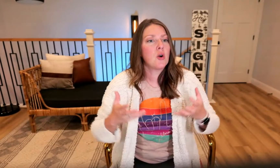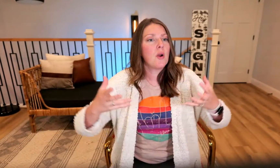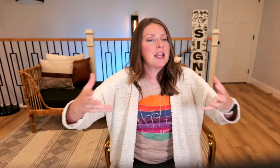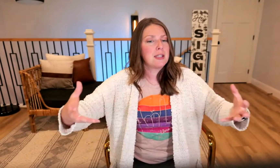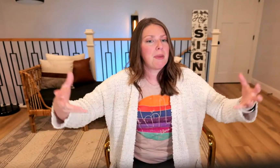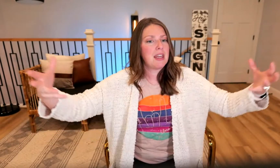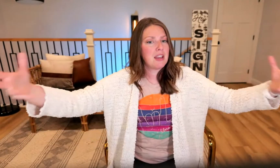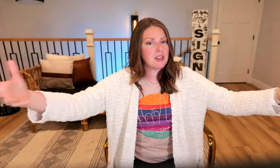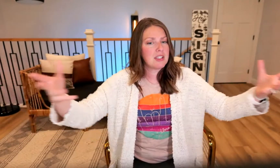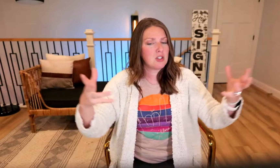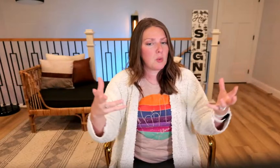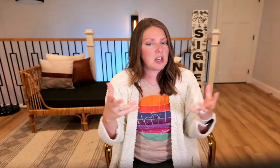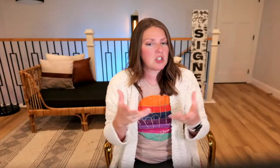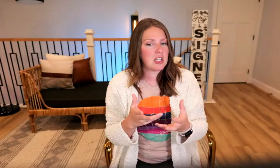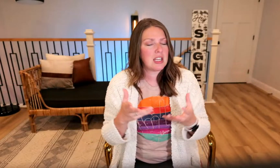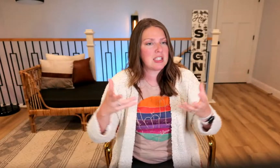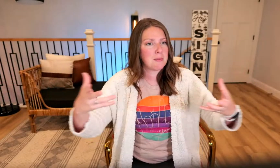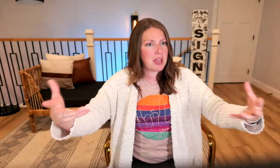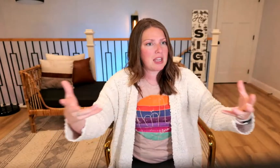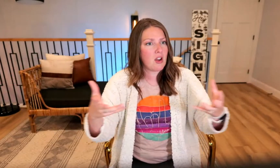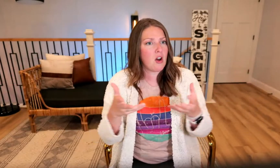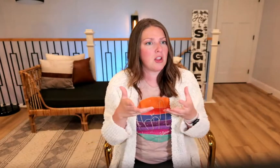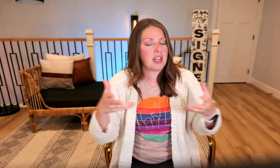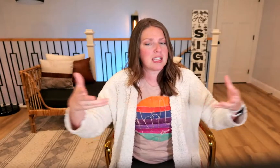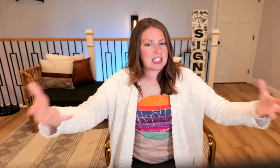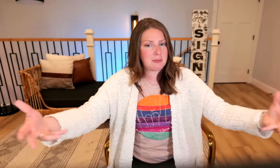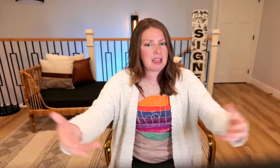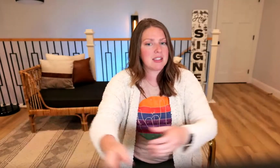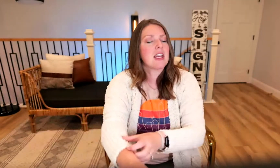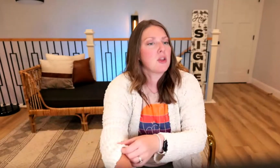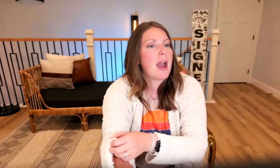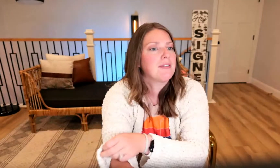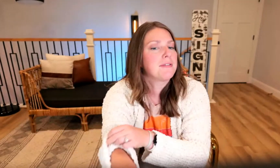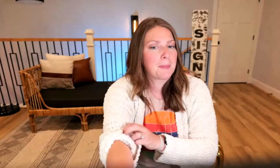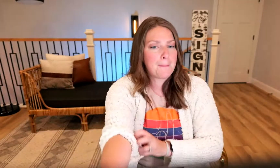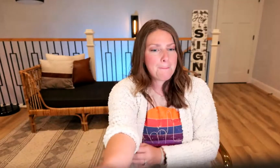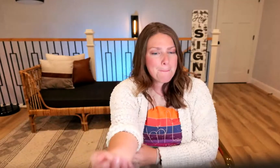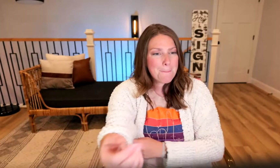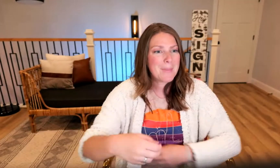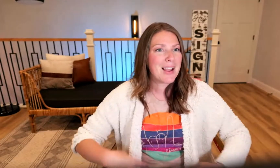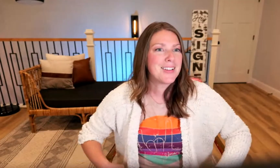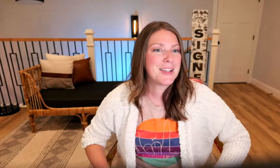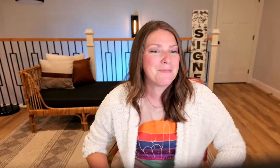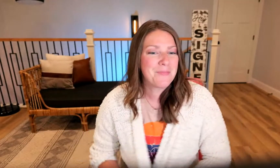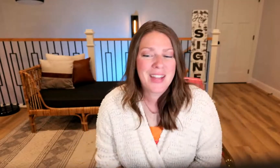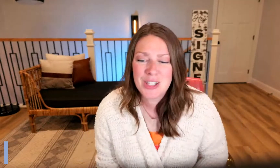So depending on the situation is depending on like the space that you have. Awesome. Next